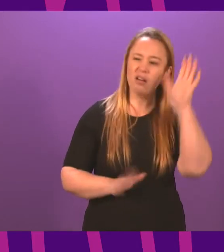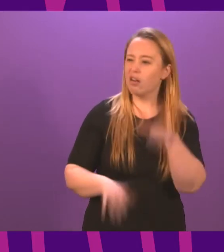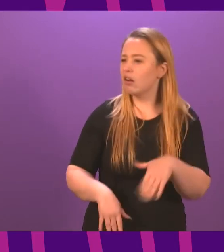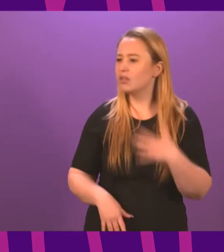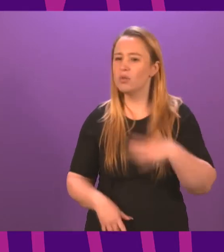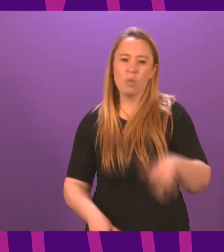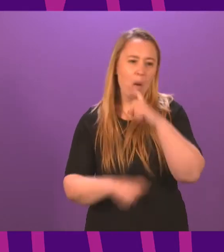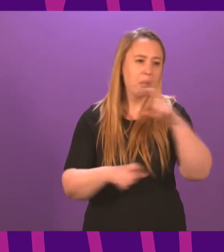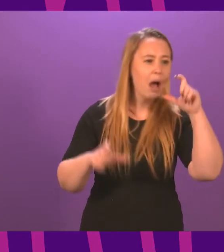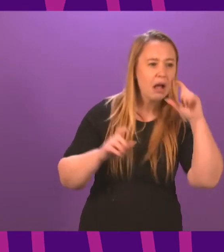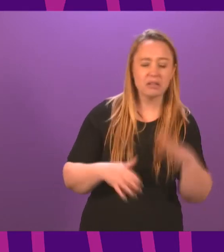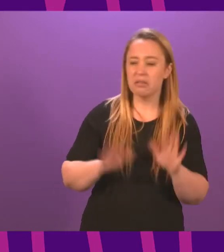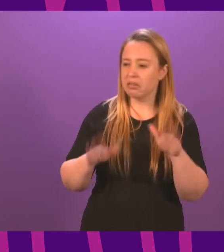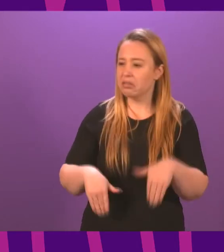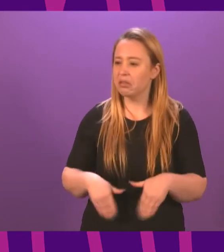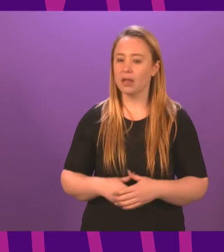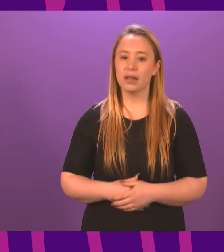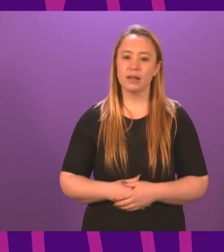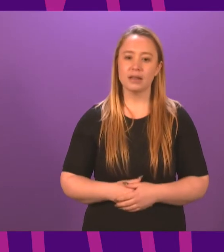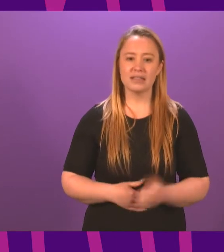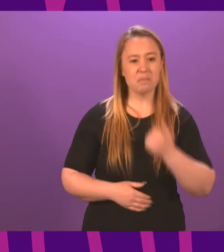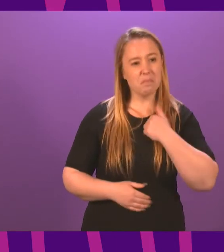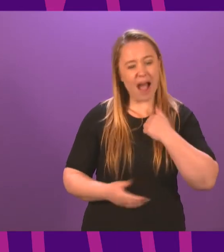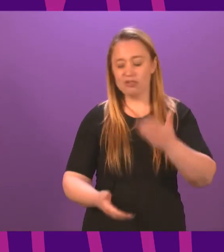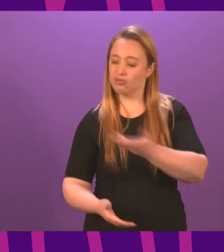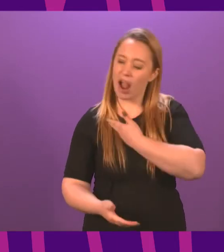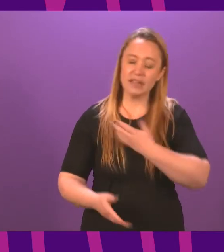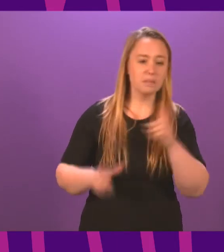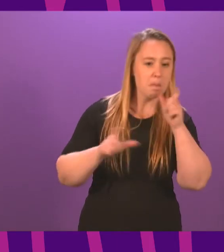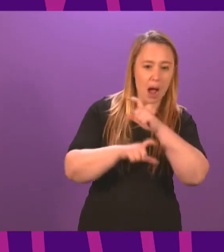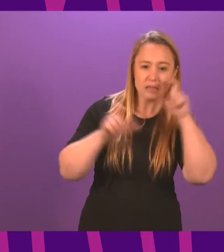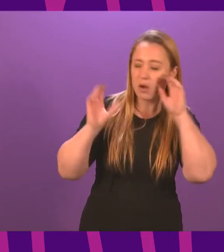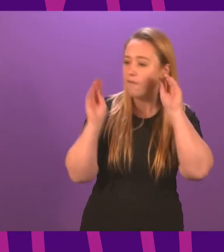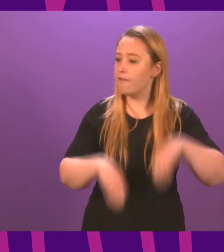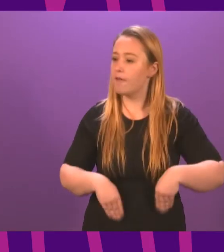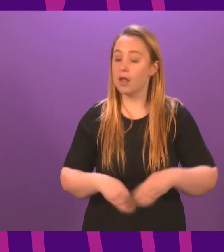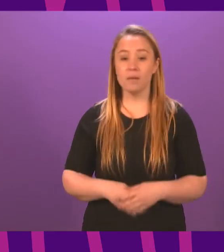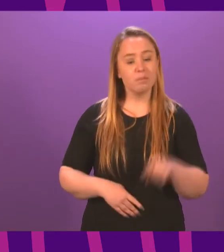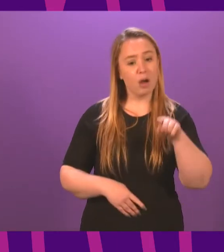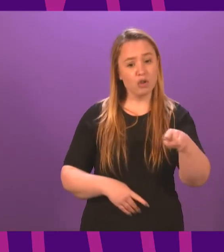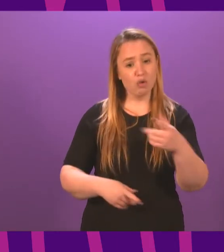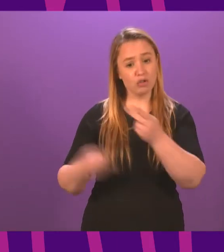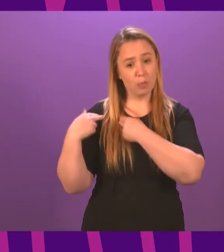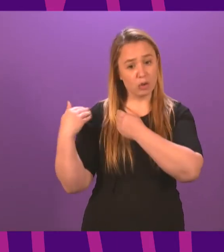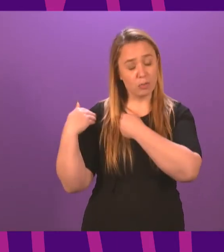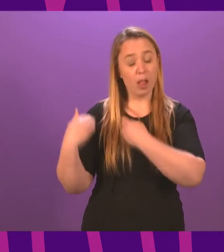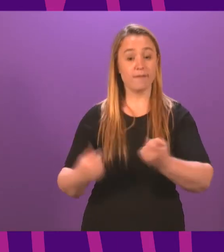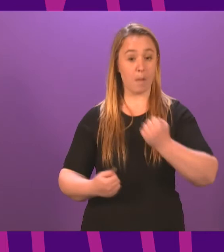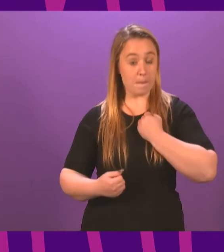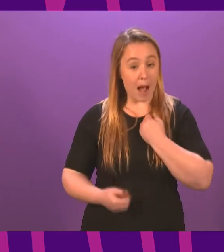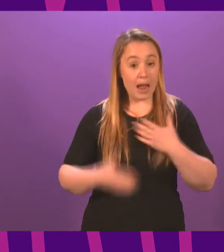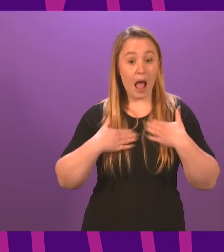on a mask brigade. Yes, you're entitled to your civil liberty, but you're also responsible for my health, my daughter's health,